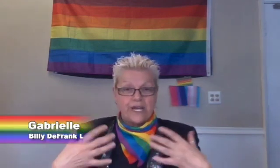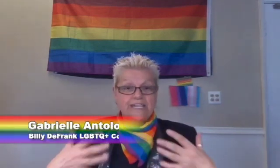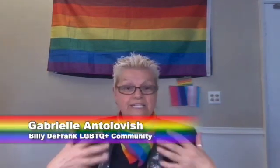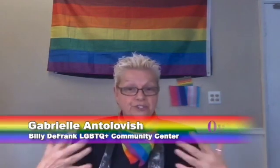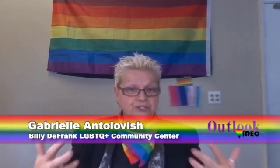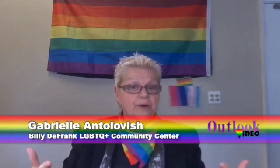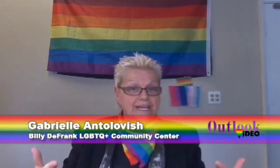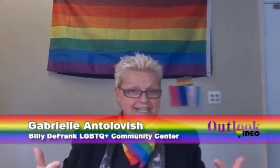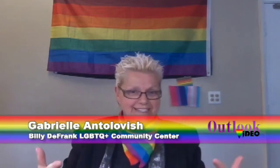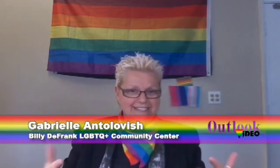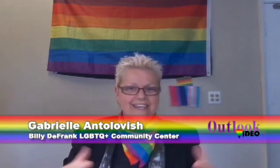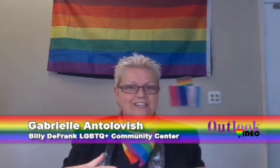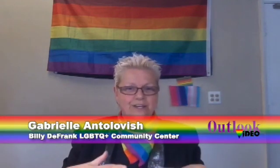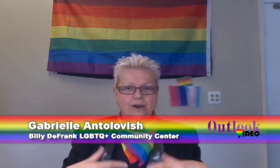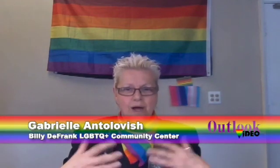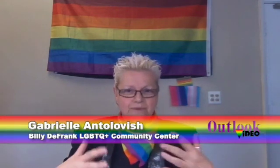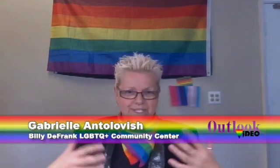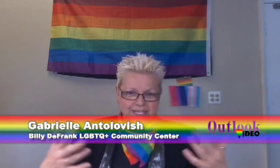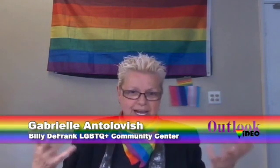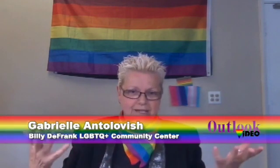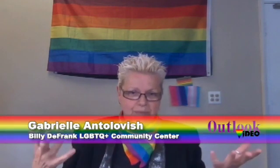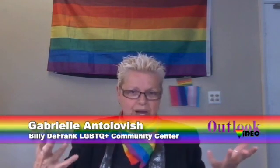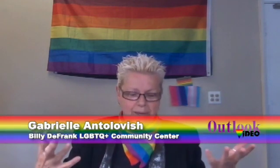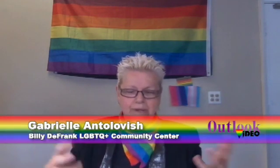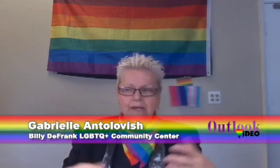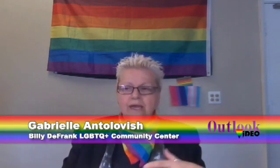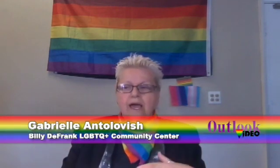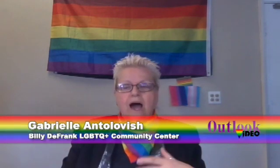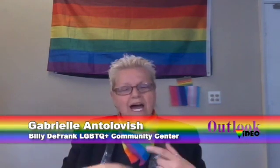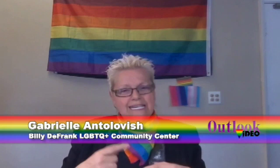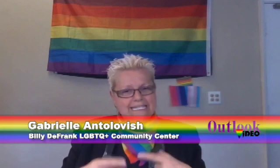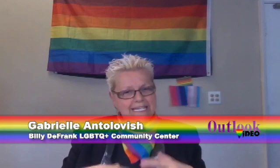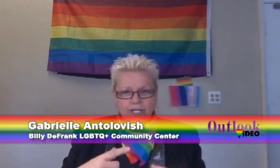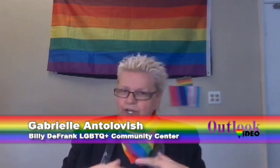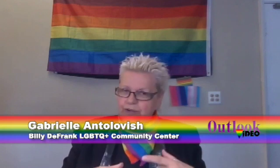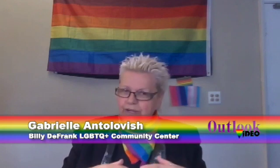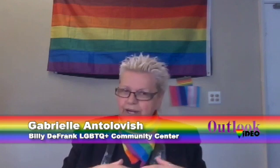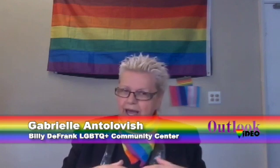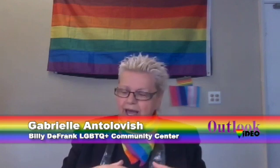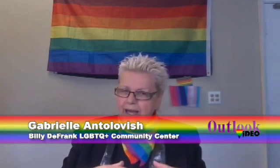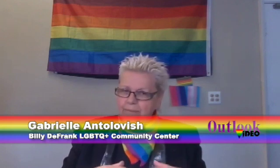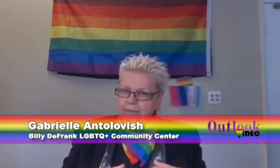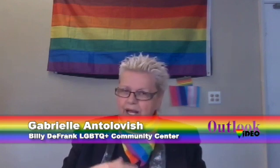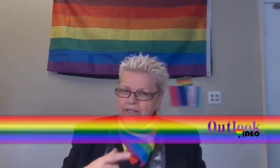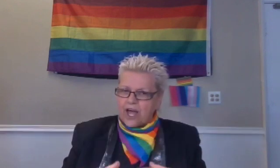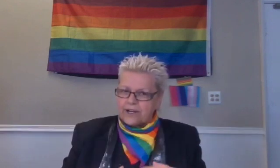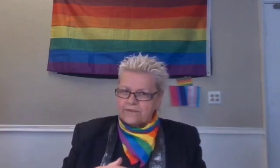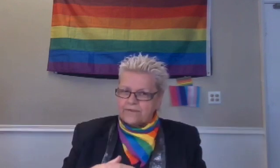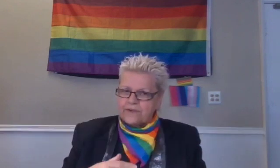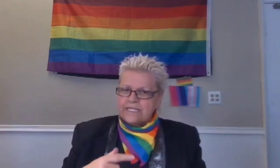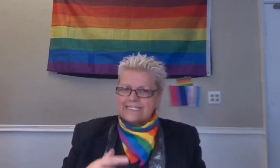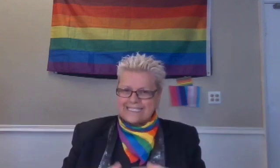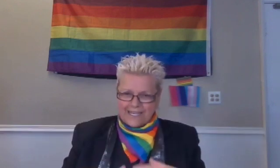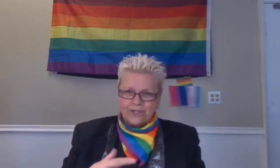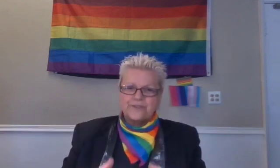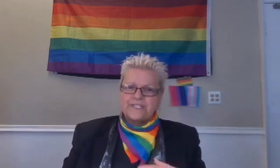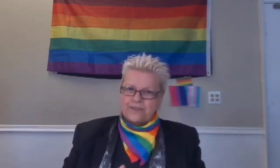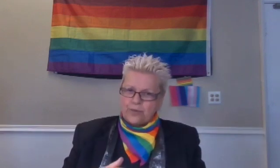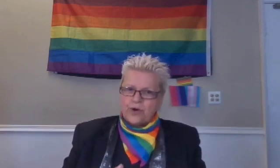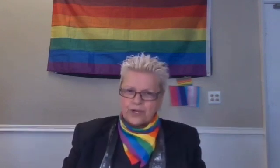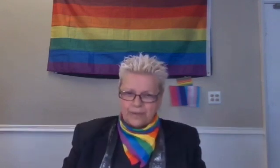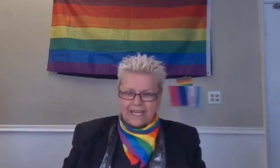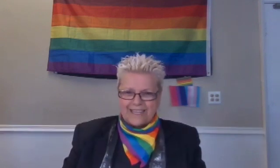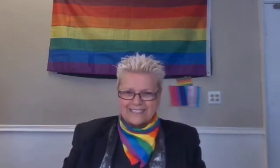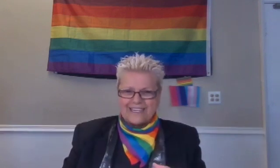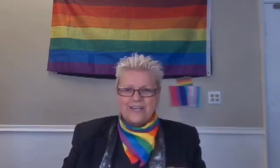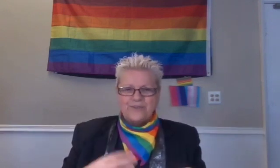when you're in your 20s, you know, I was a young pup, I didn't learn a lot of skills in